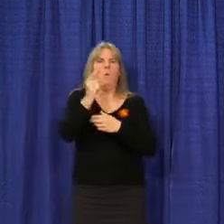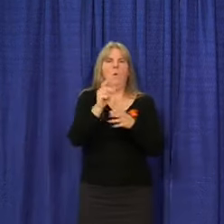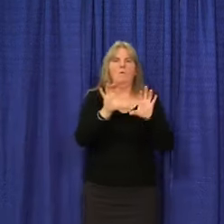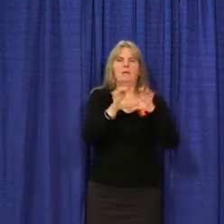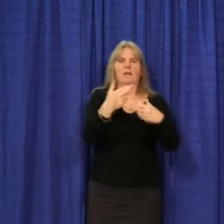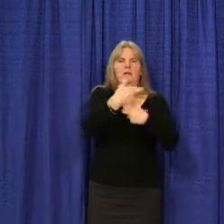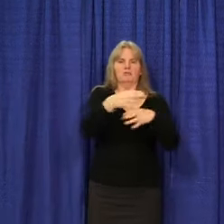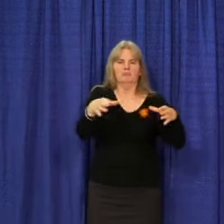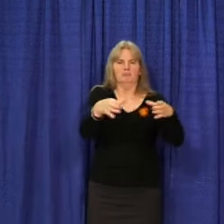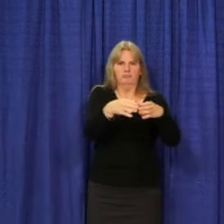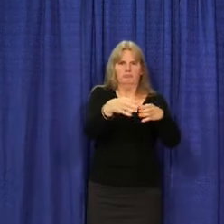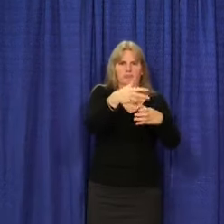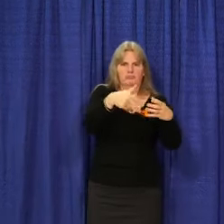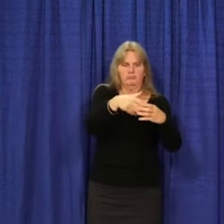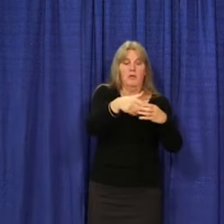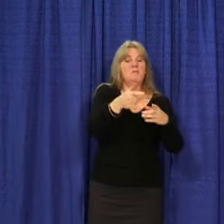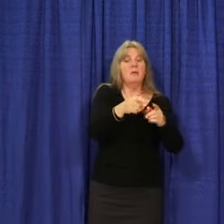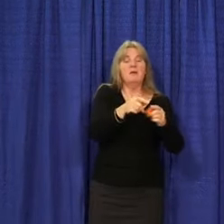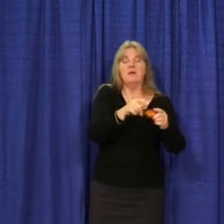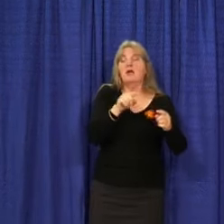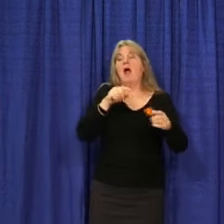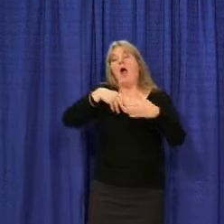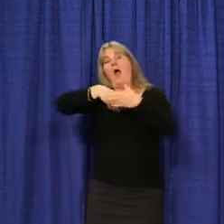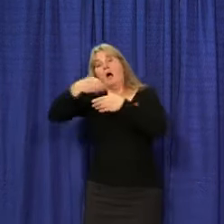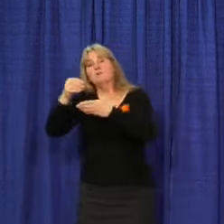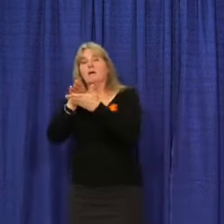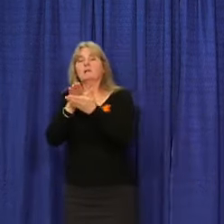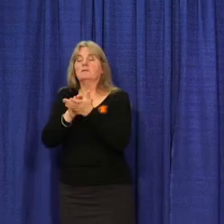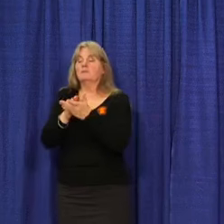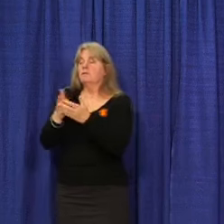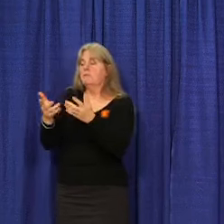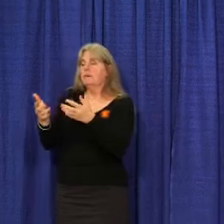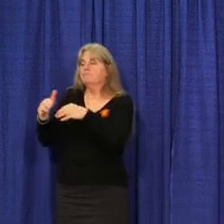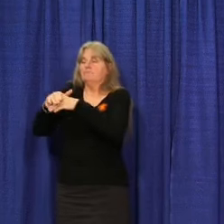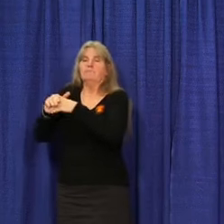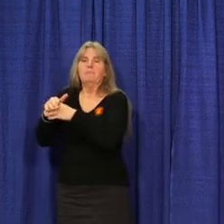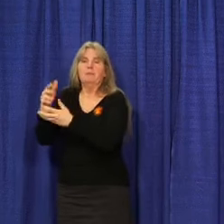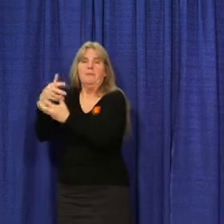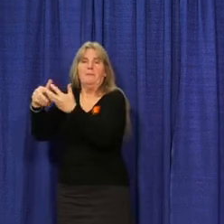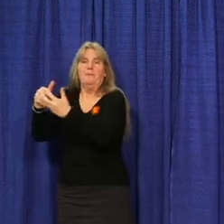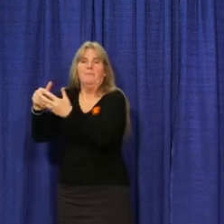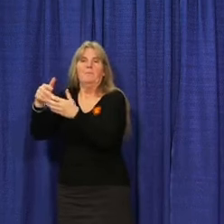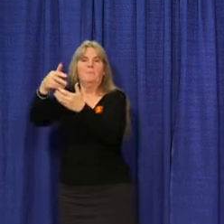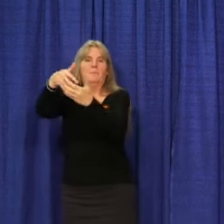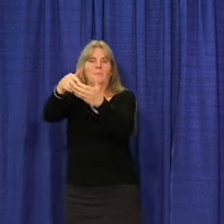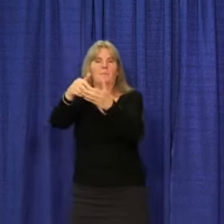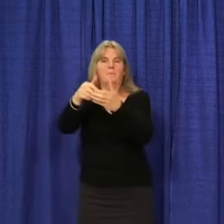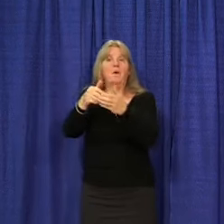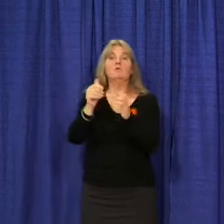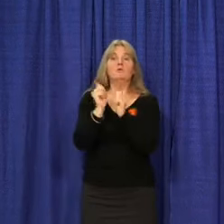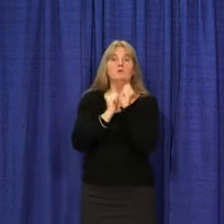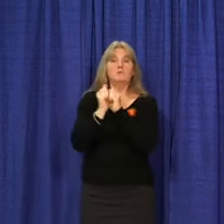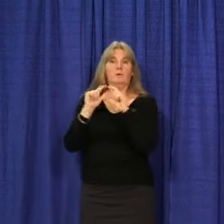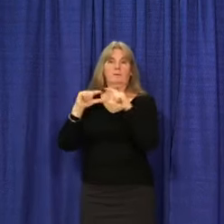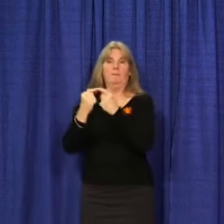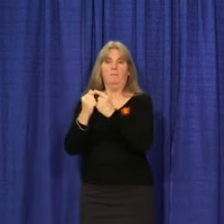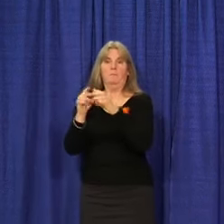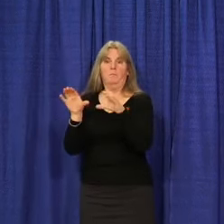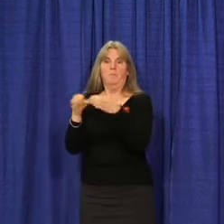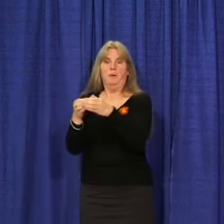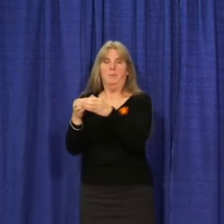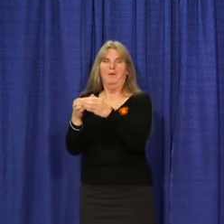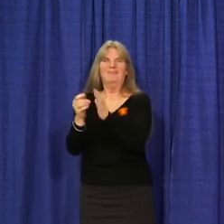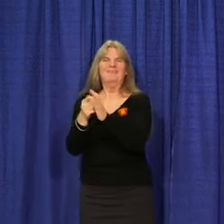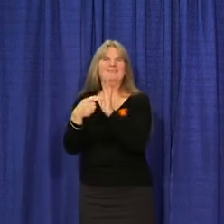separate bubble outside of school. So there could be some overlap there. And then there are the sport bubbles as well, as I said, being